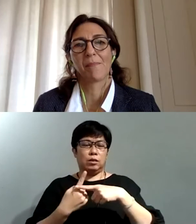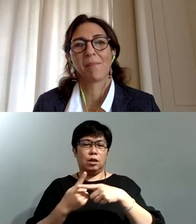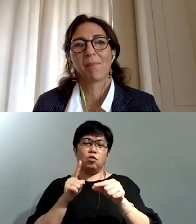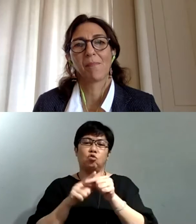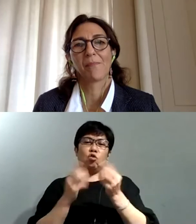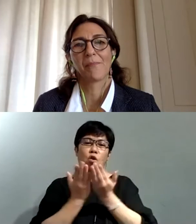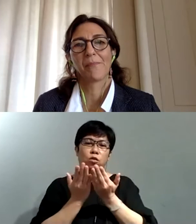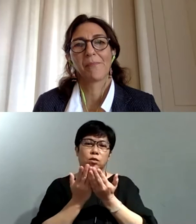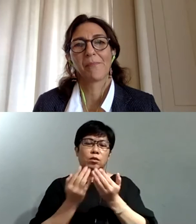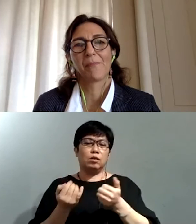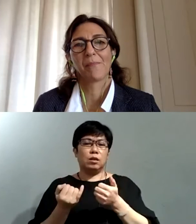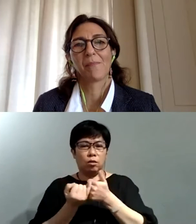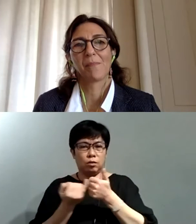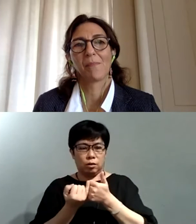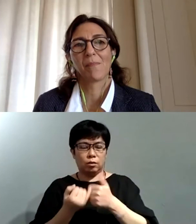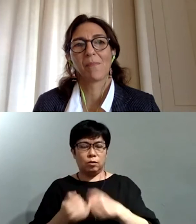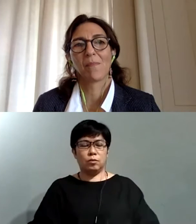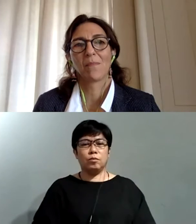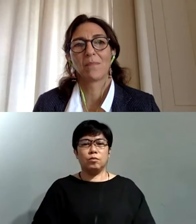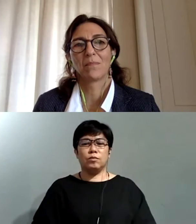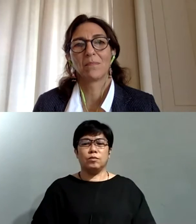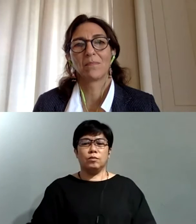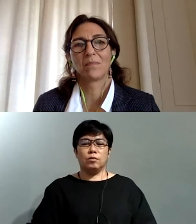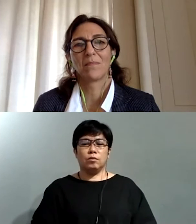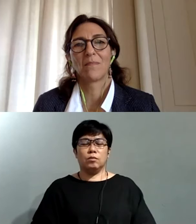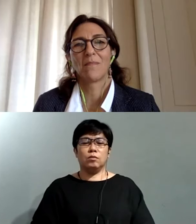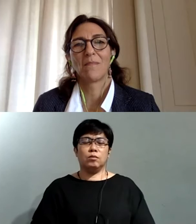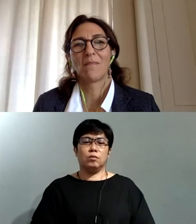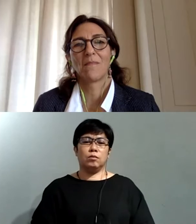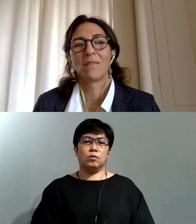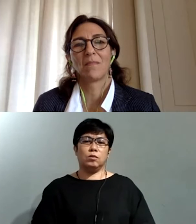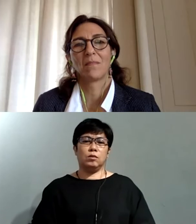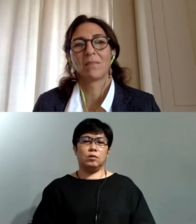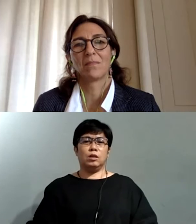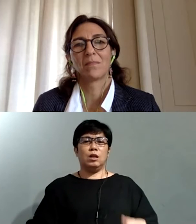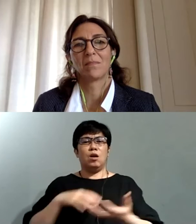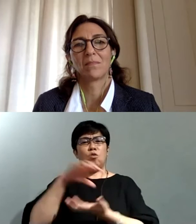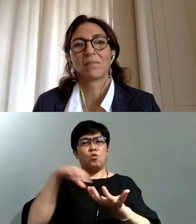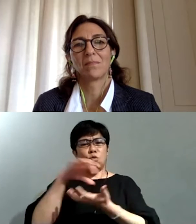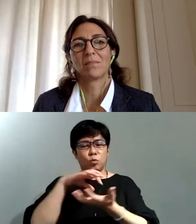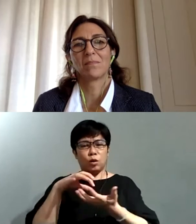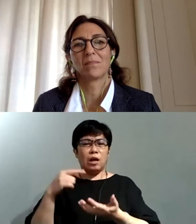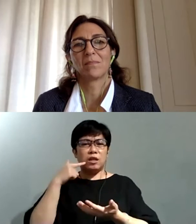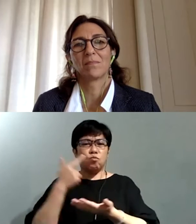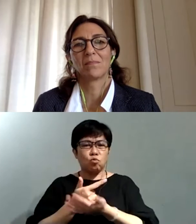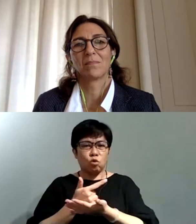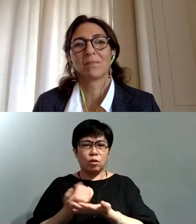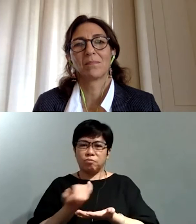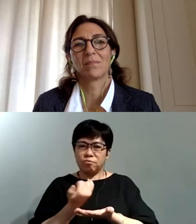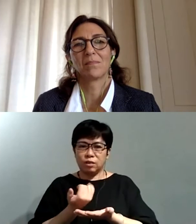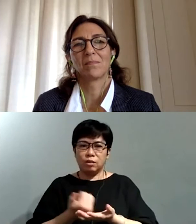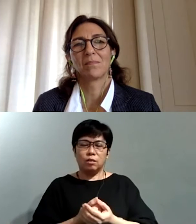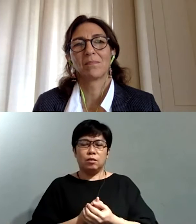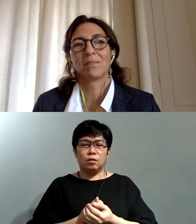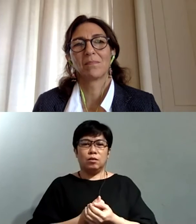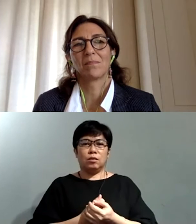Is that serious or chaotic enough? We also know that several months